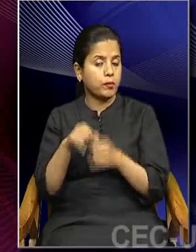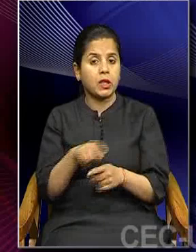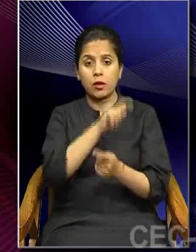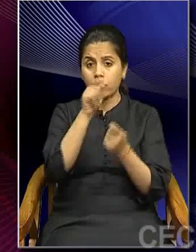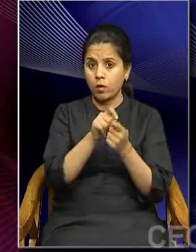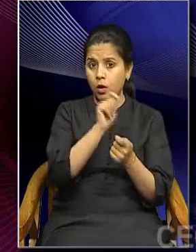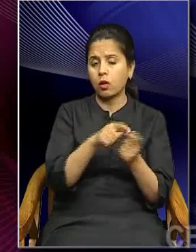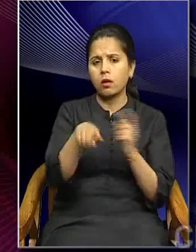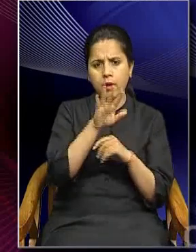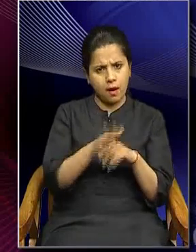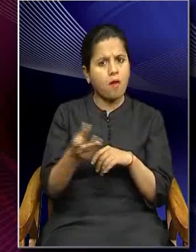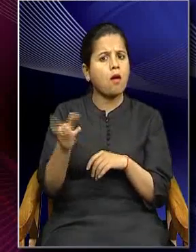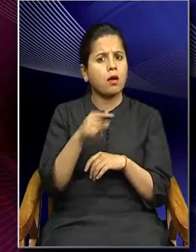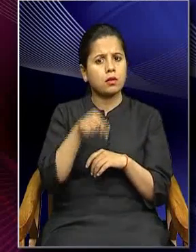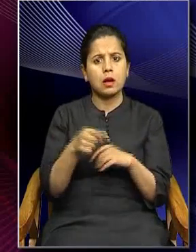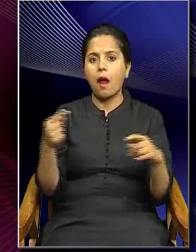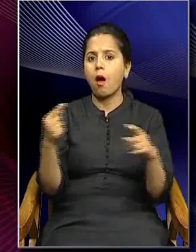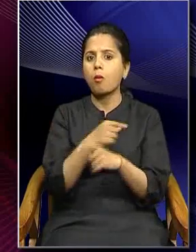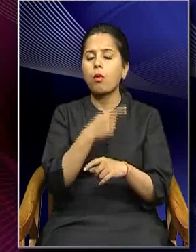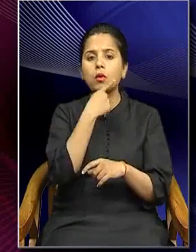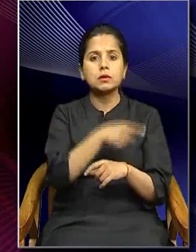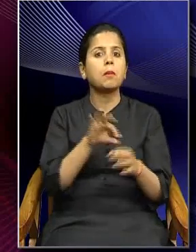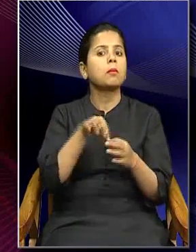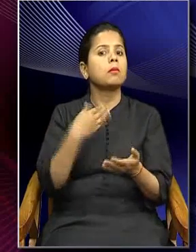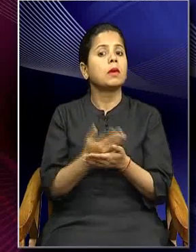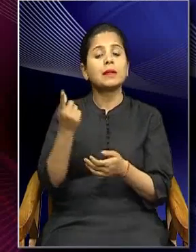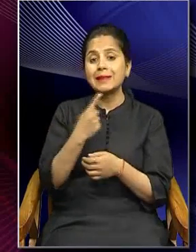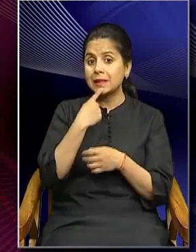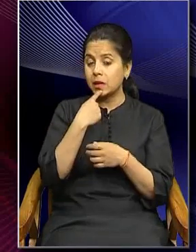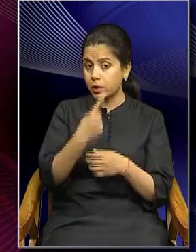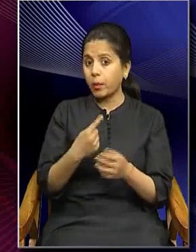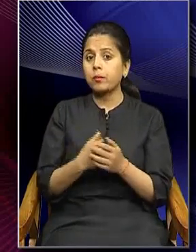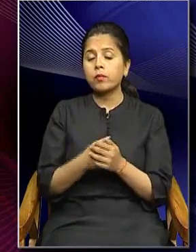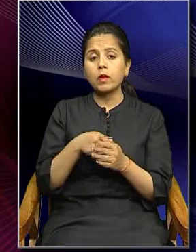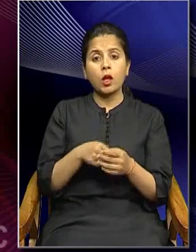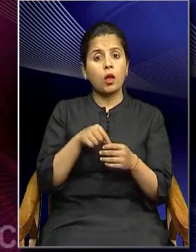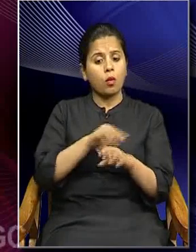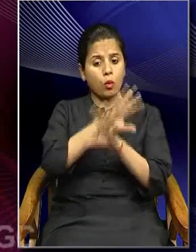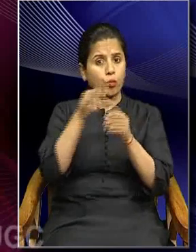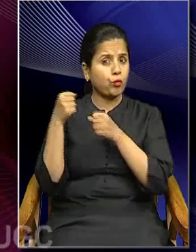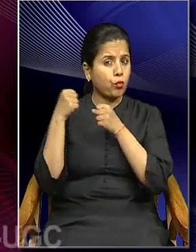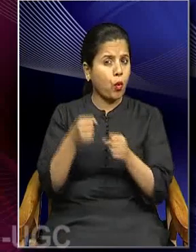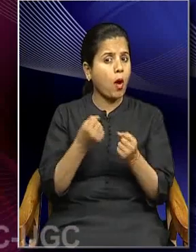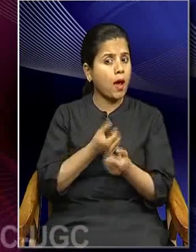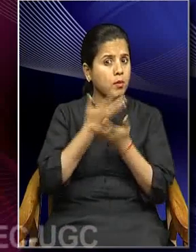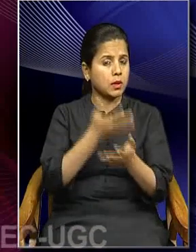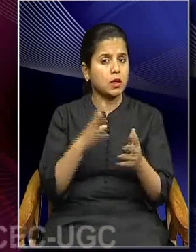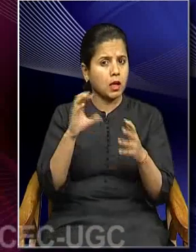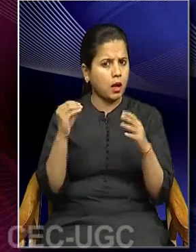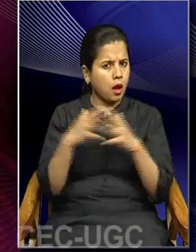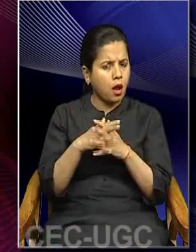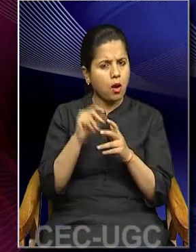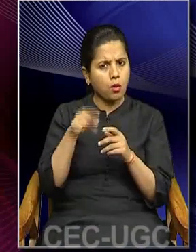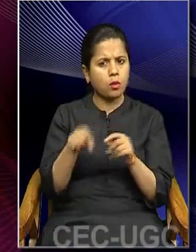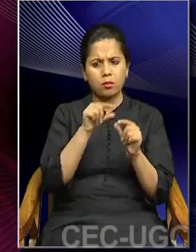Vaiśeṣikas argue against the Buddhists, saying that the force of the expression a cow in the sentence